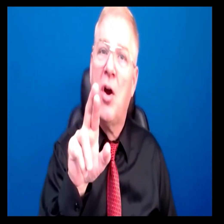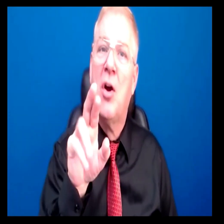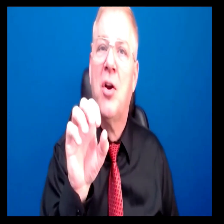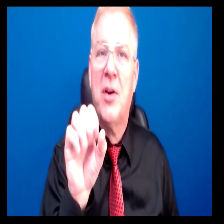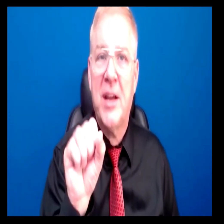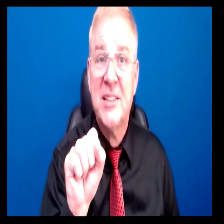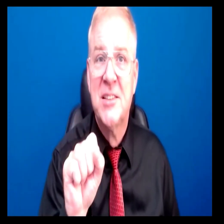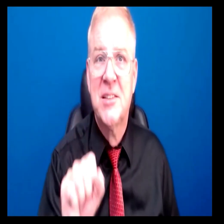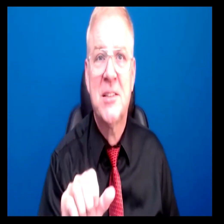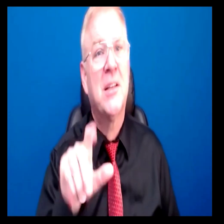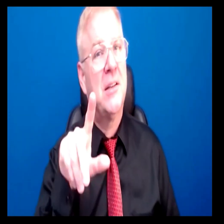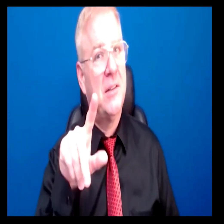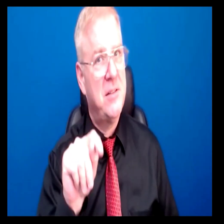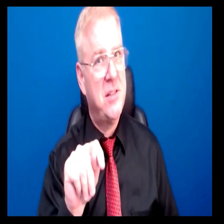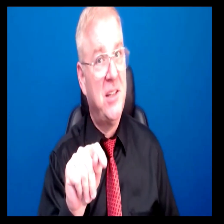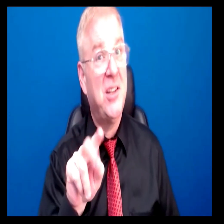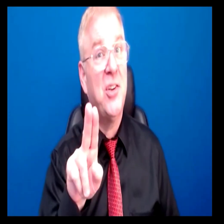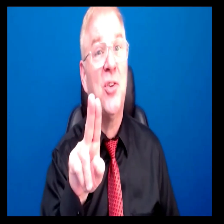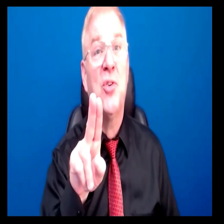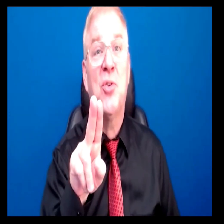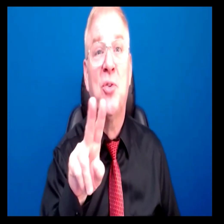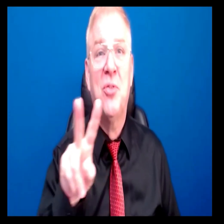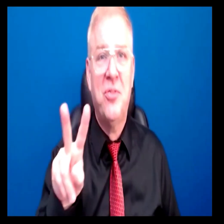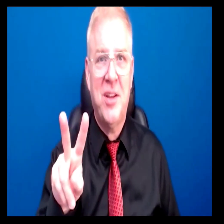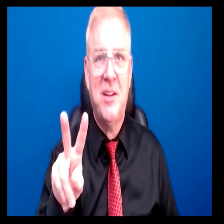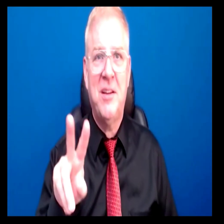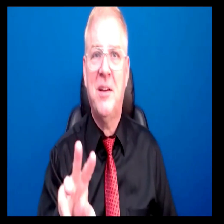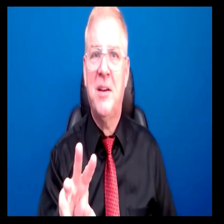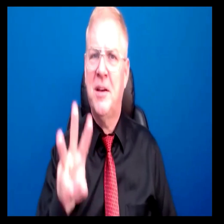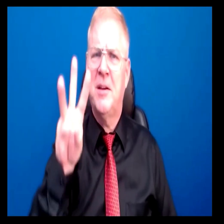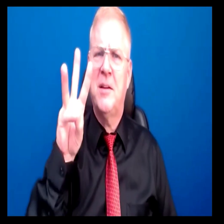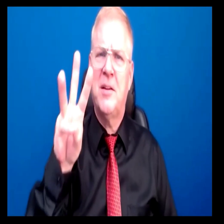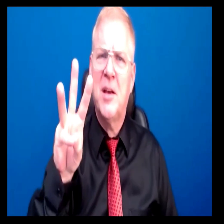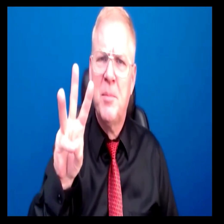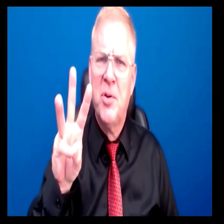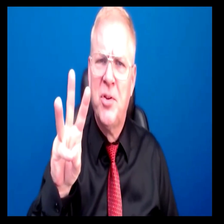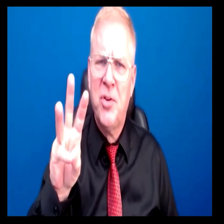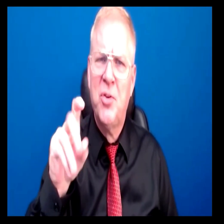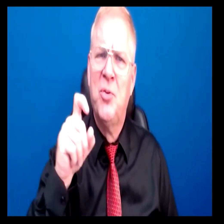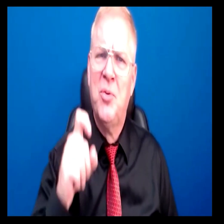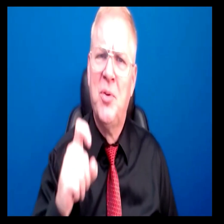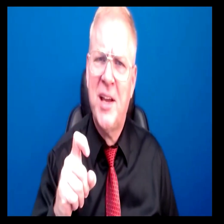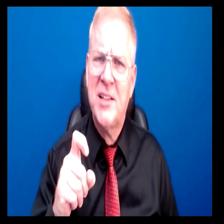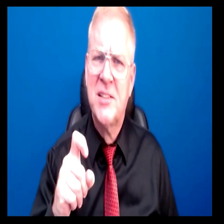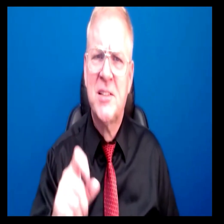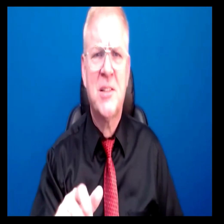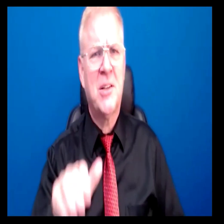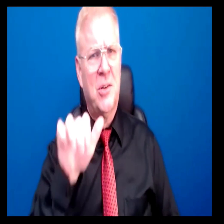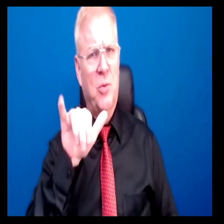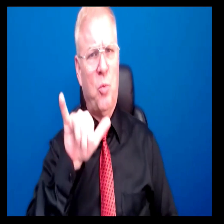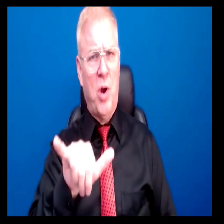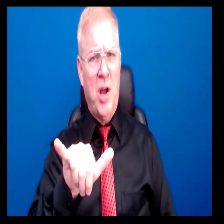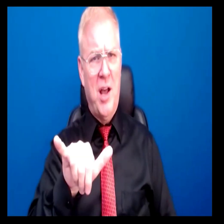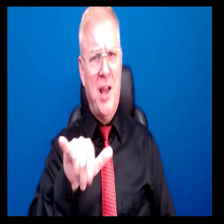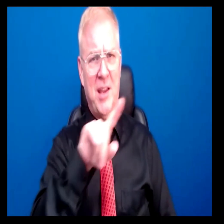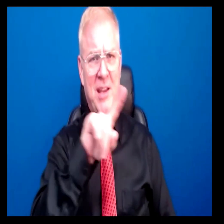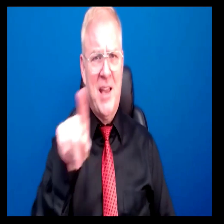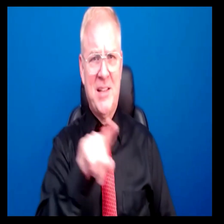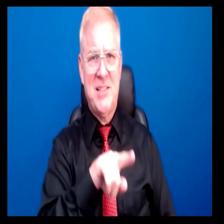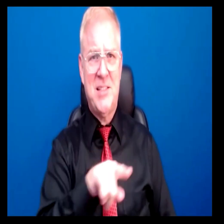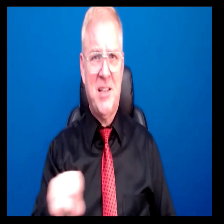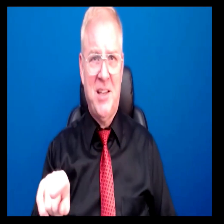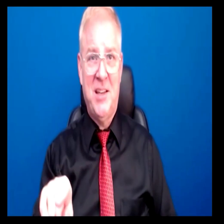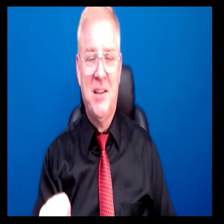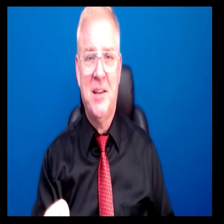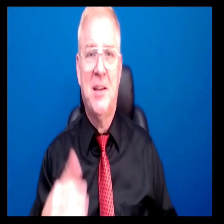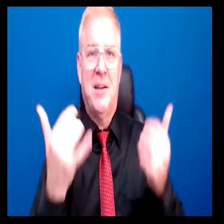Q, R, S, T, U, V, W, X, Y,